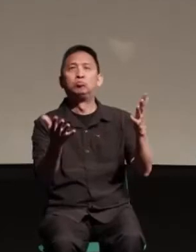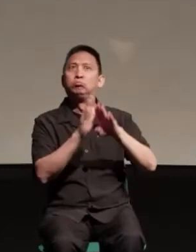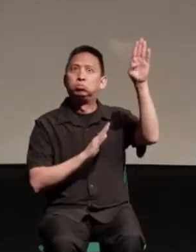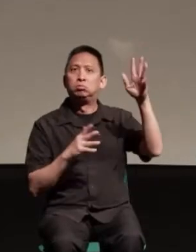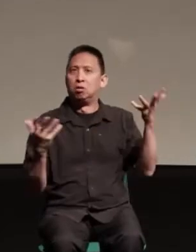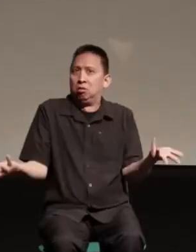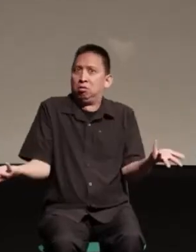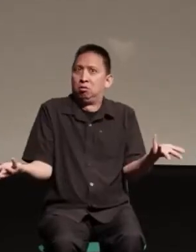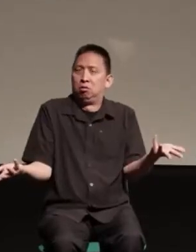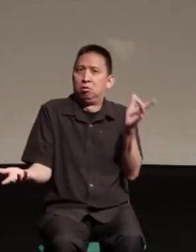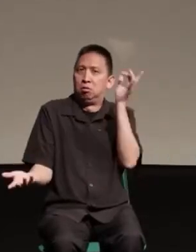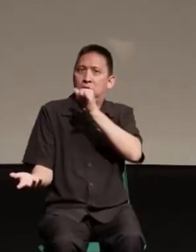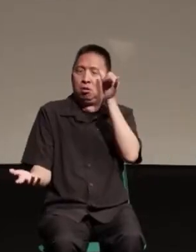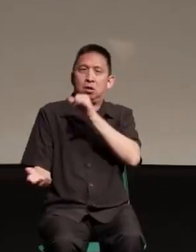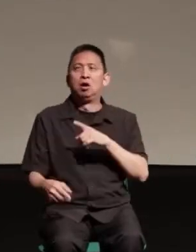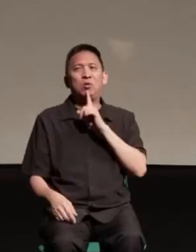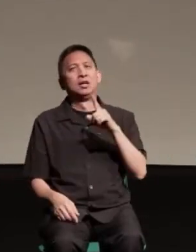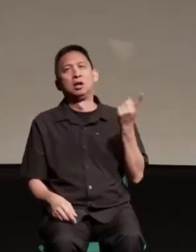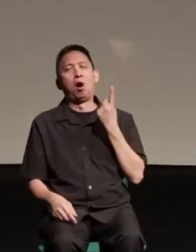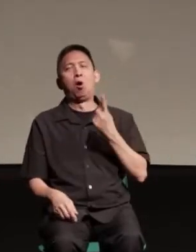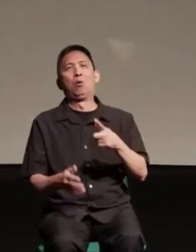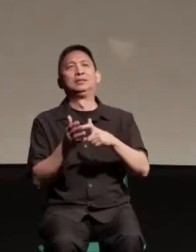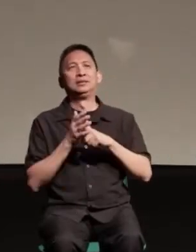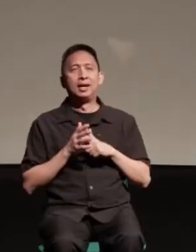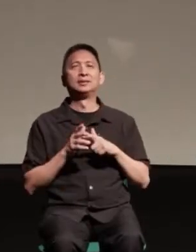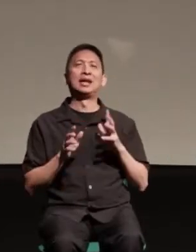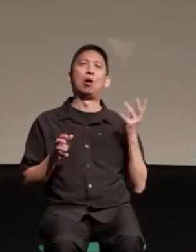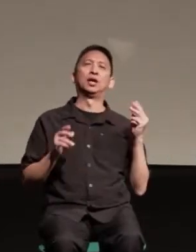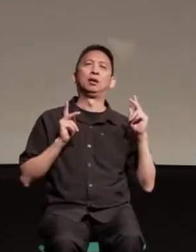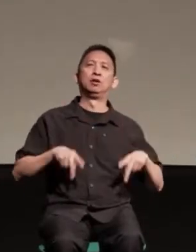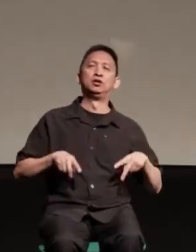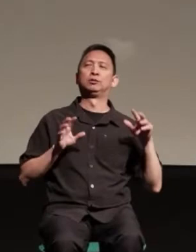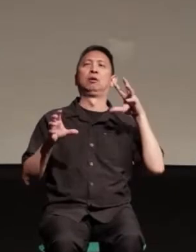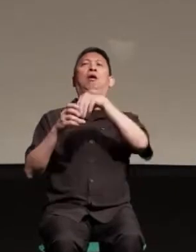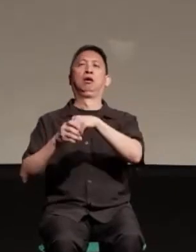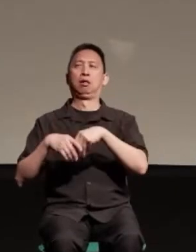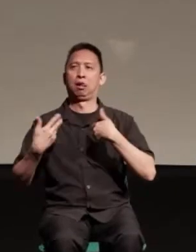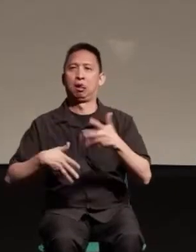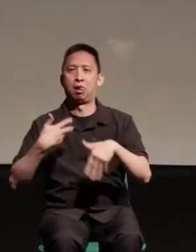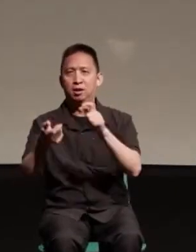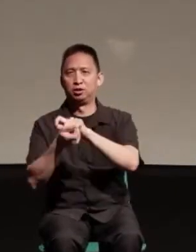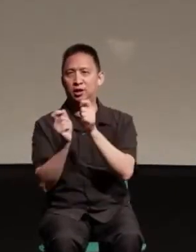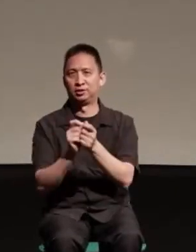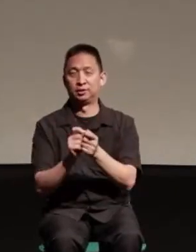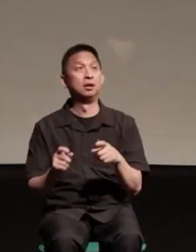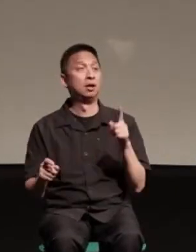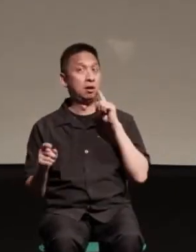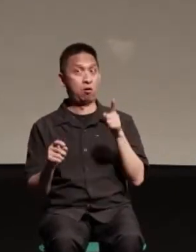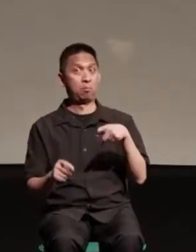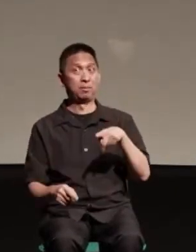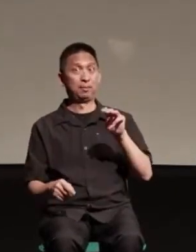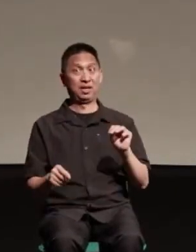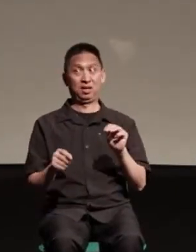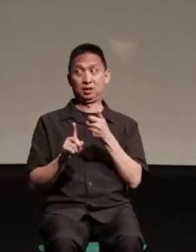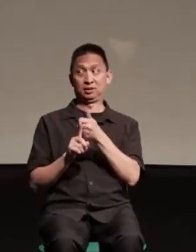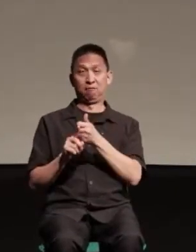that it always takes an outlier. And when we look at the ecosystem of public media, what public media overall has failed to do